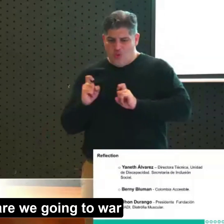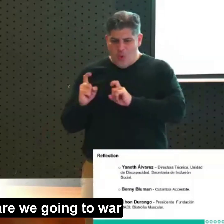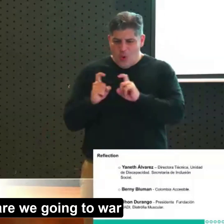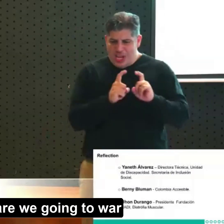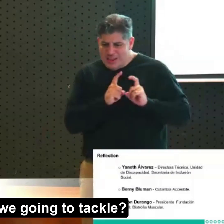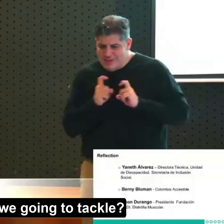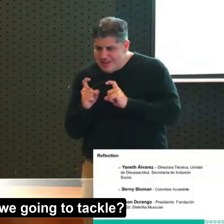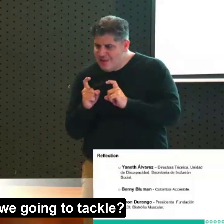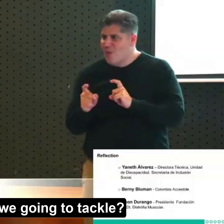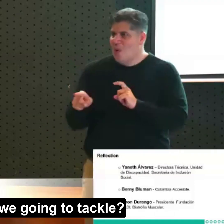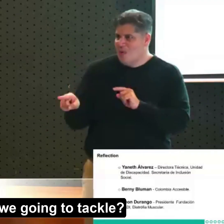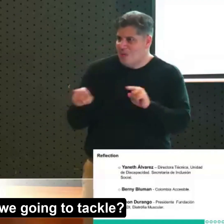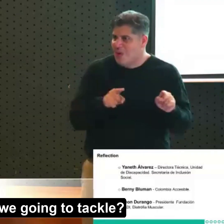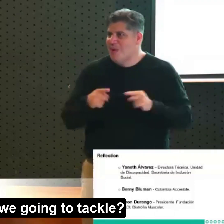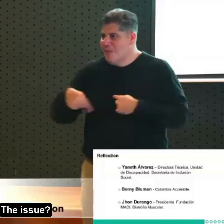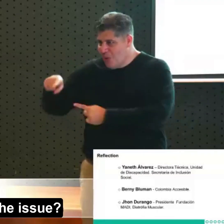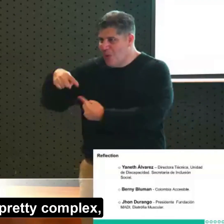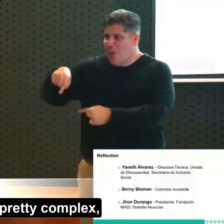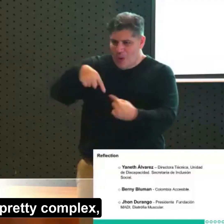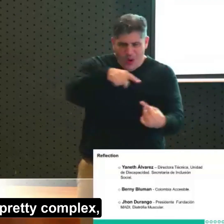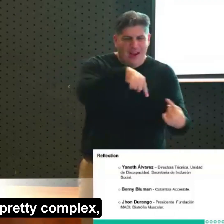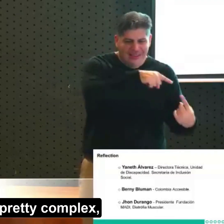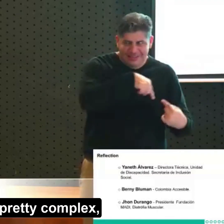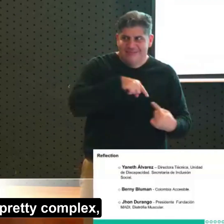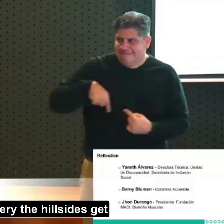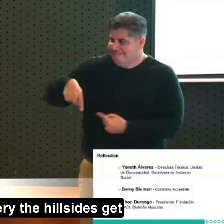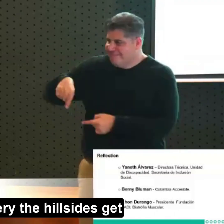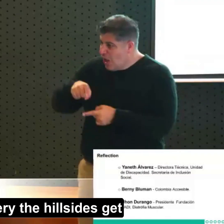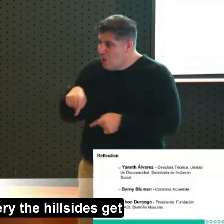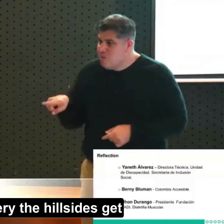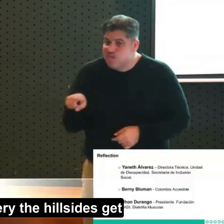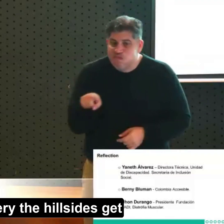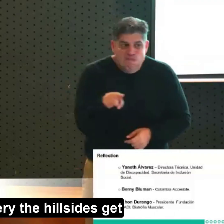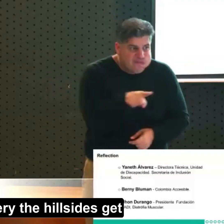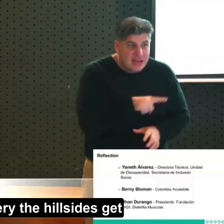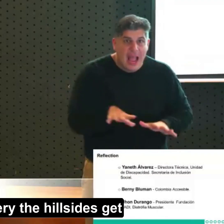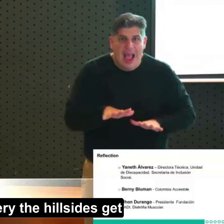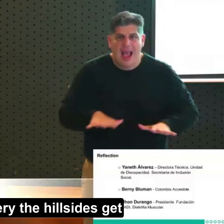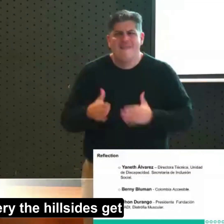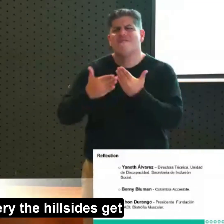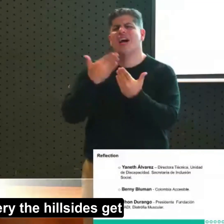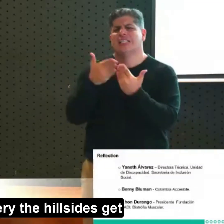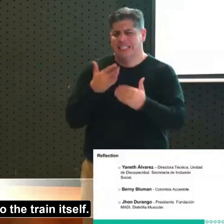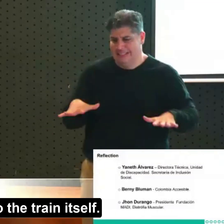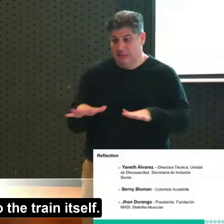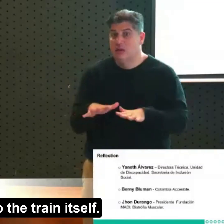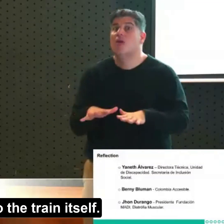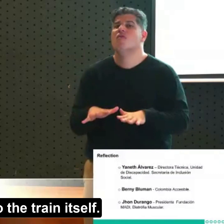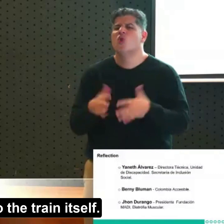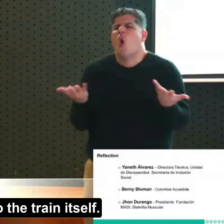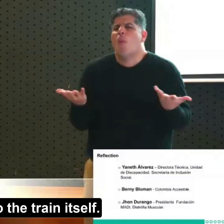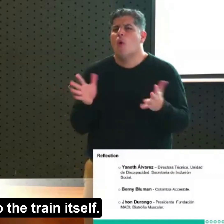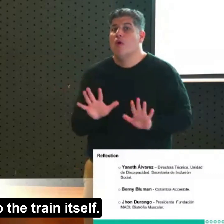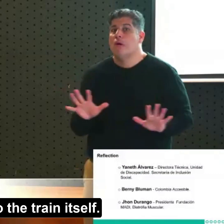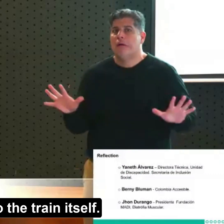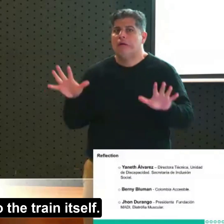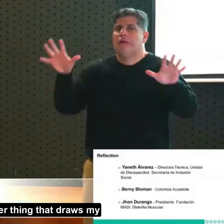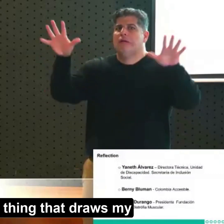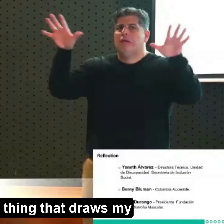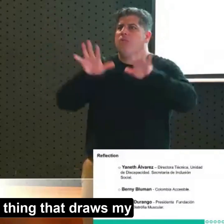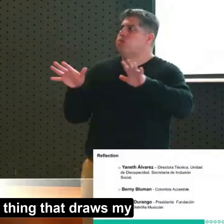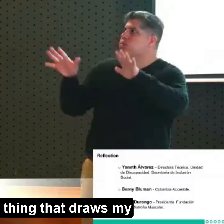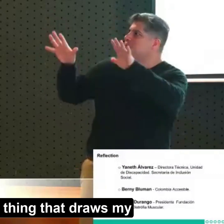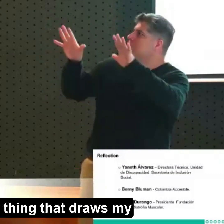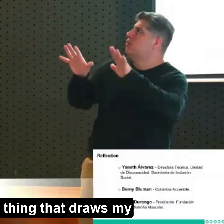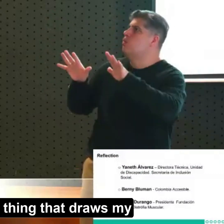go? How are we going to tackle an issue that is pretty complex? The periphery, the hillsides, given the terrain